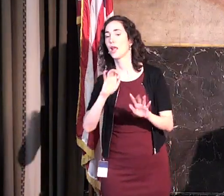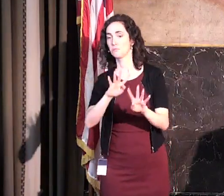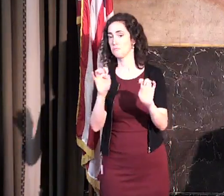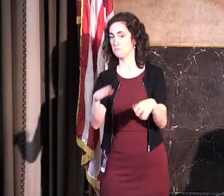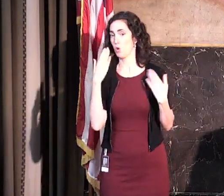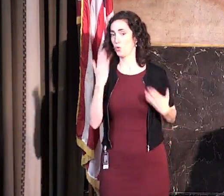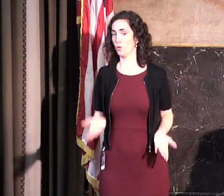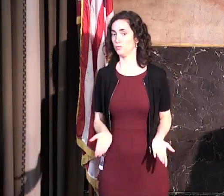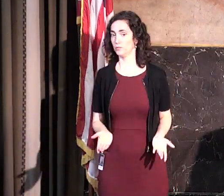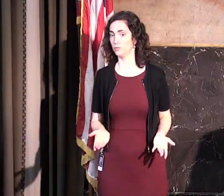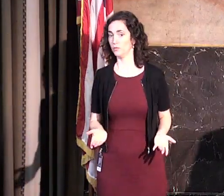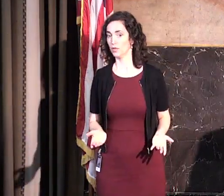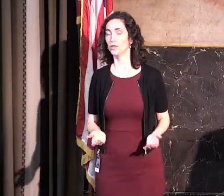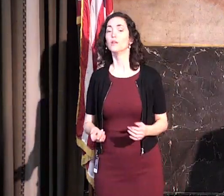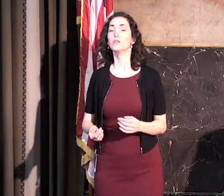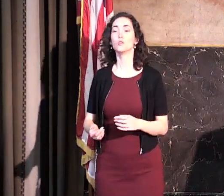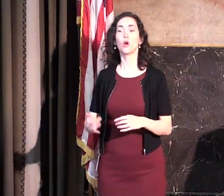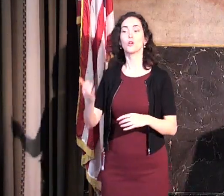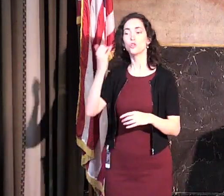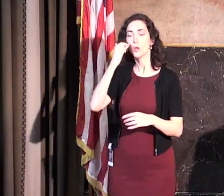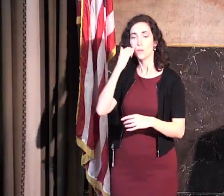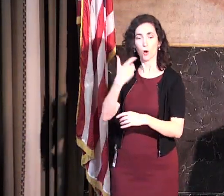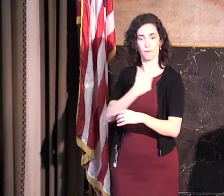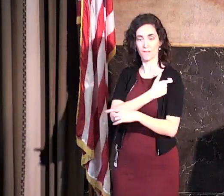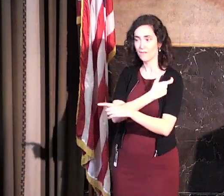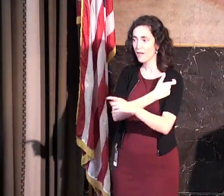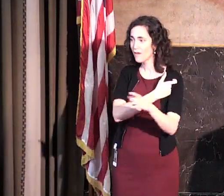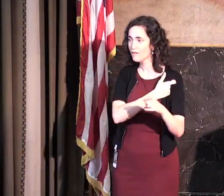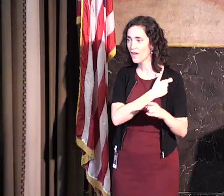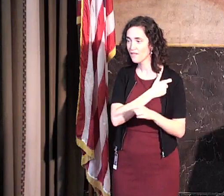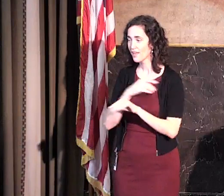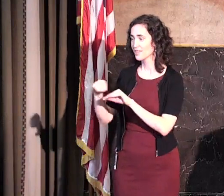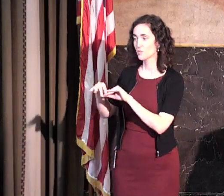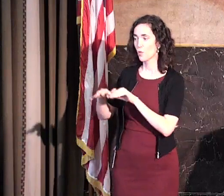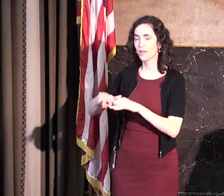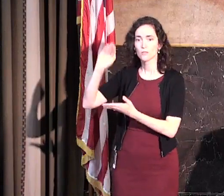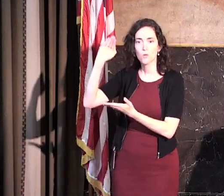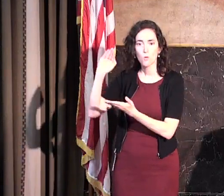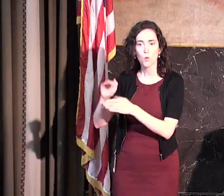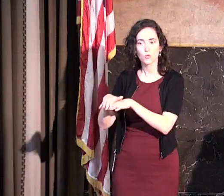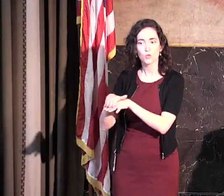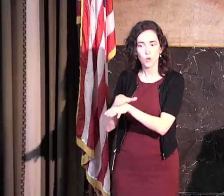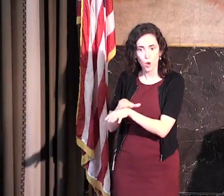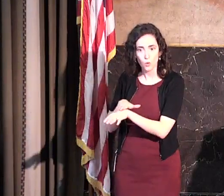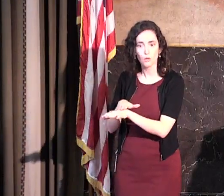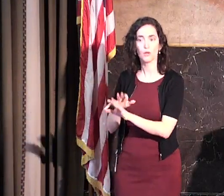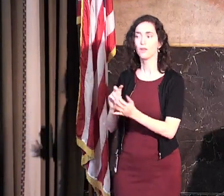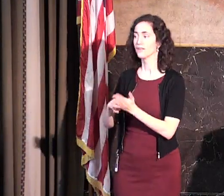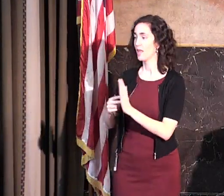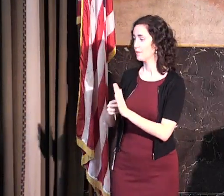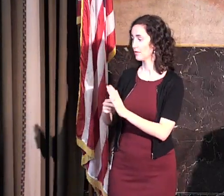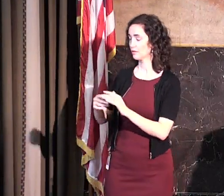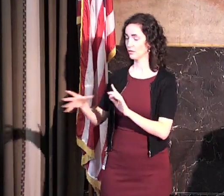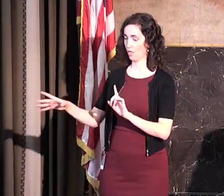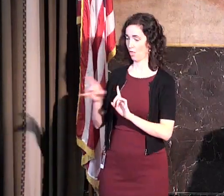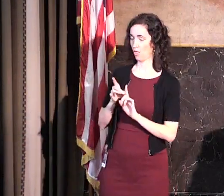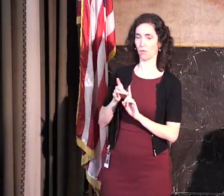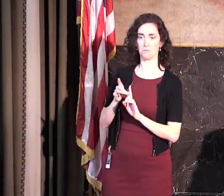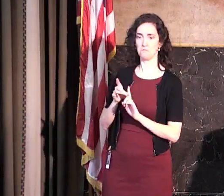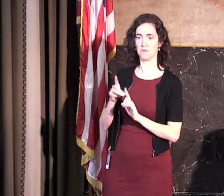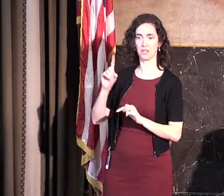through vaccination, that is much less likely to happen because you won't have as much transmission.